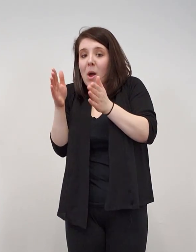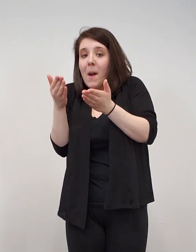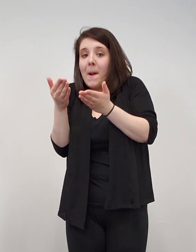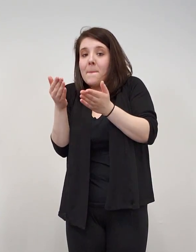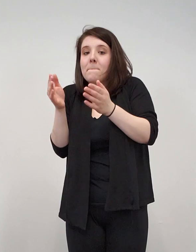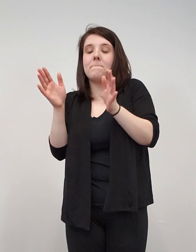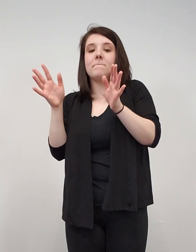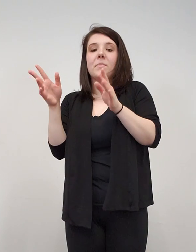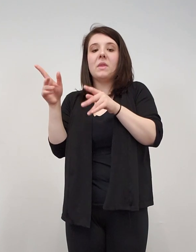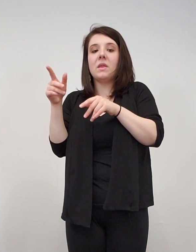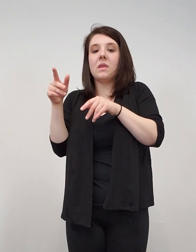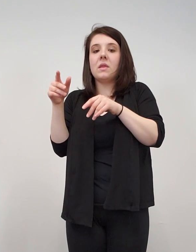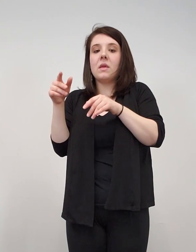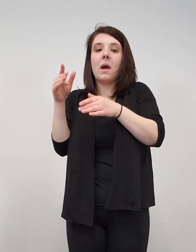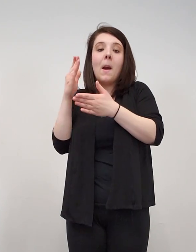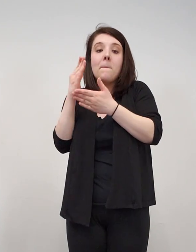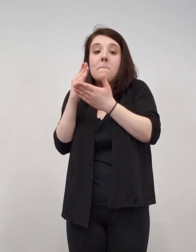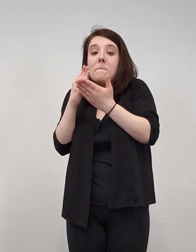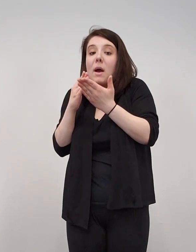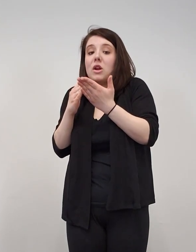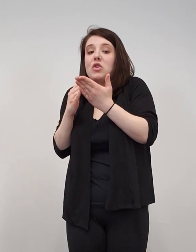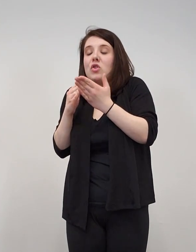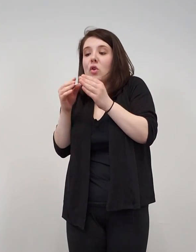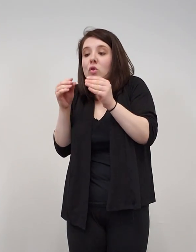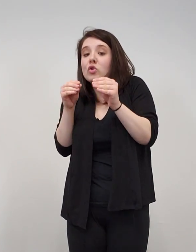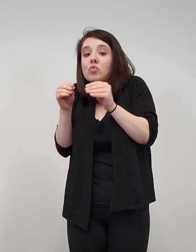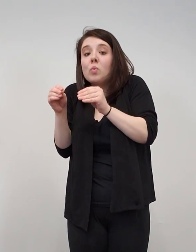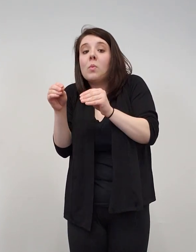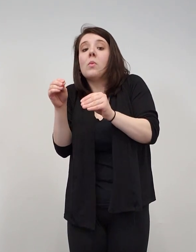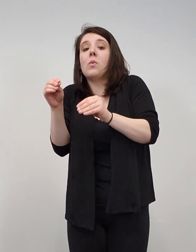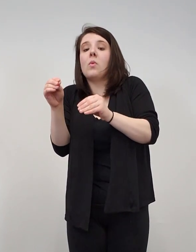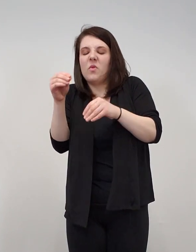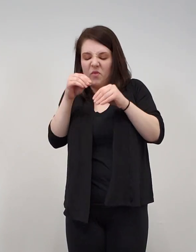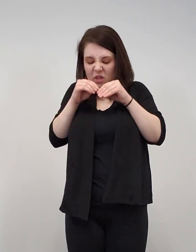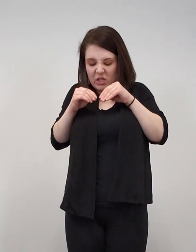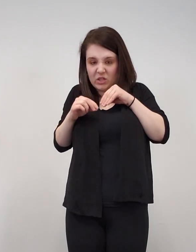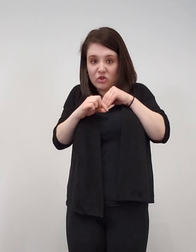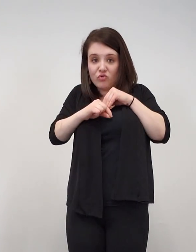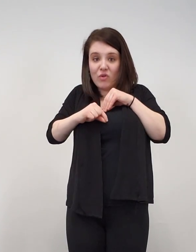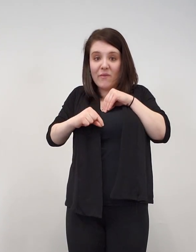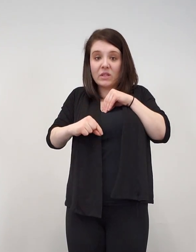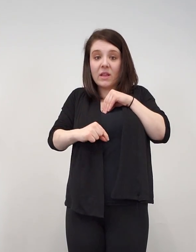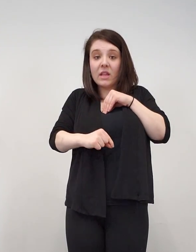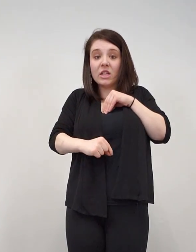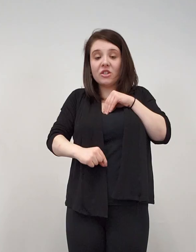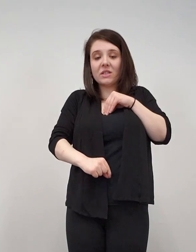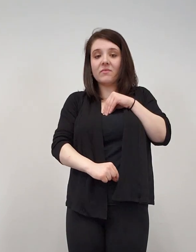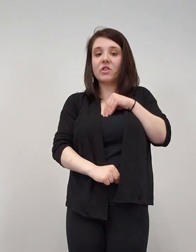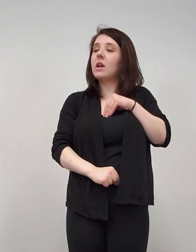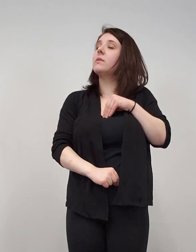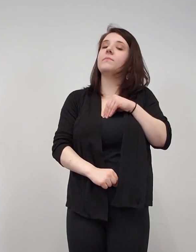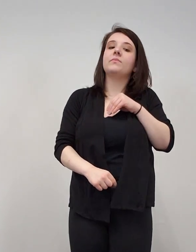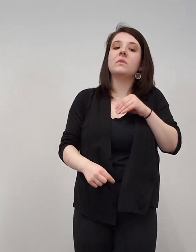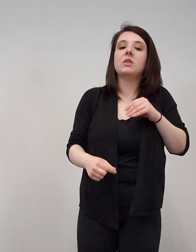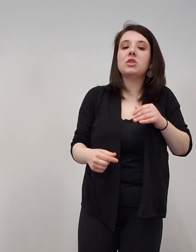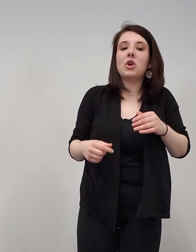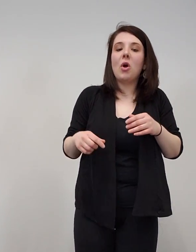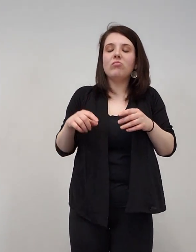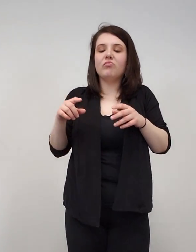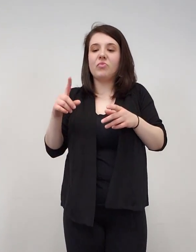just move through the digestive tract. As we examine our entire system, we're